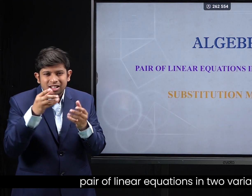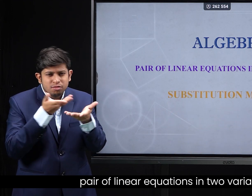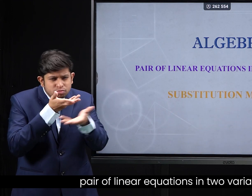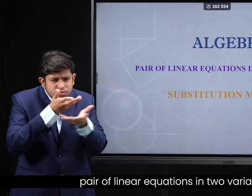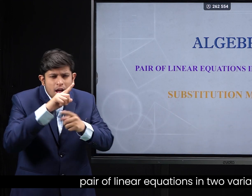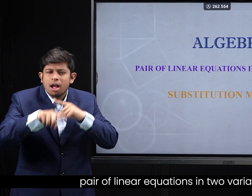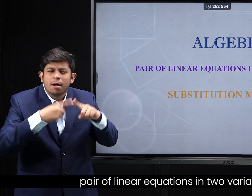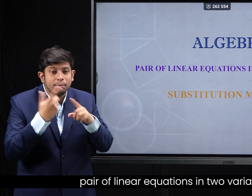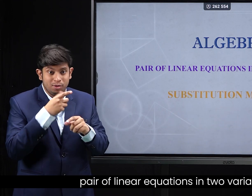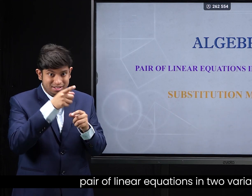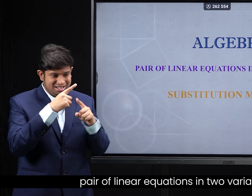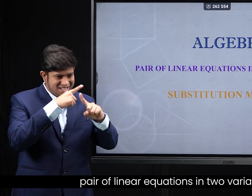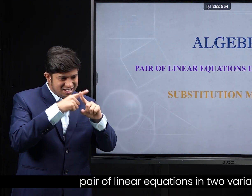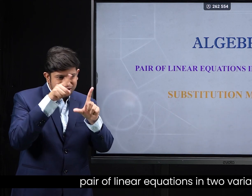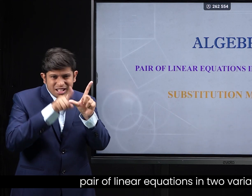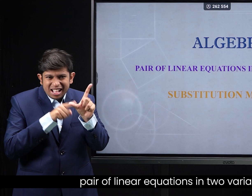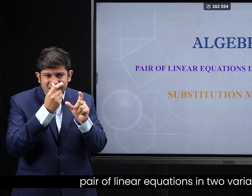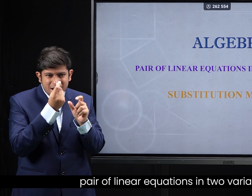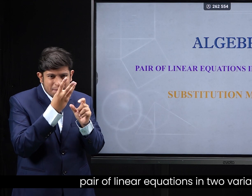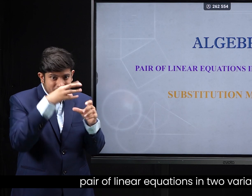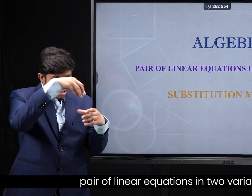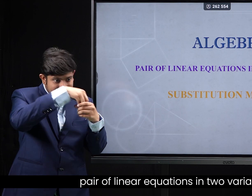linear equations in two variables in detail.